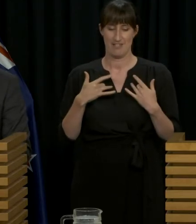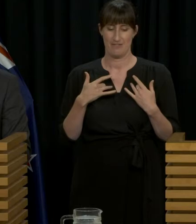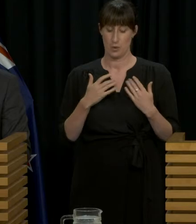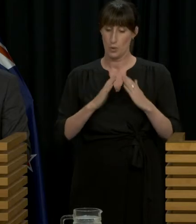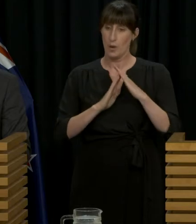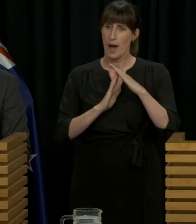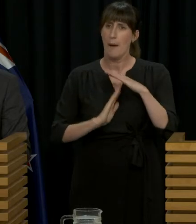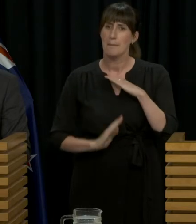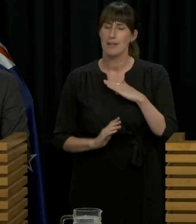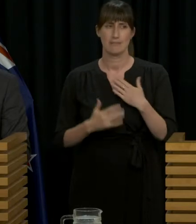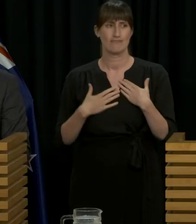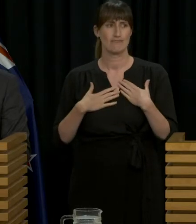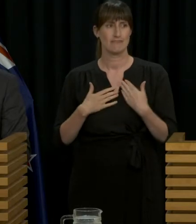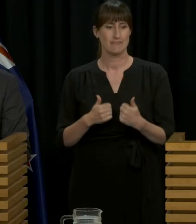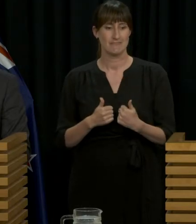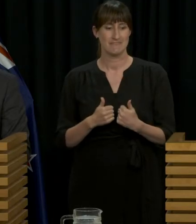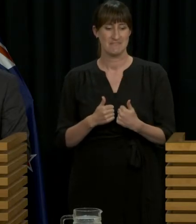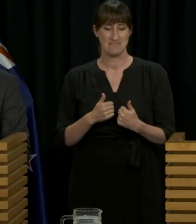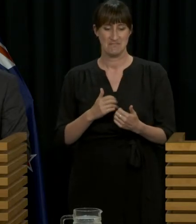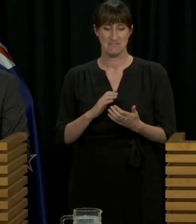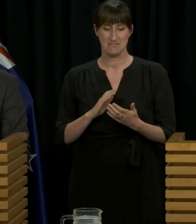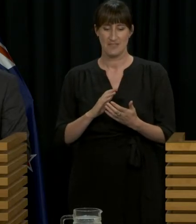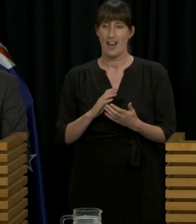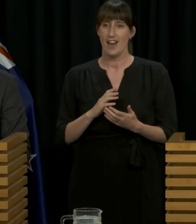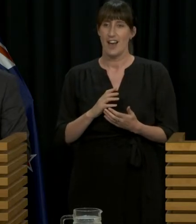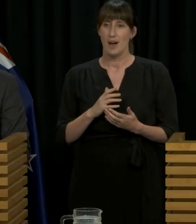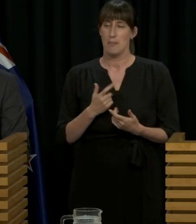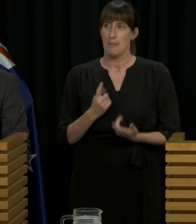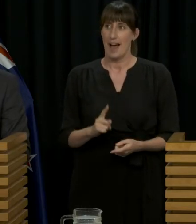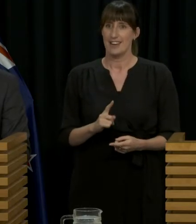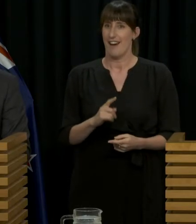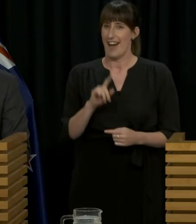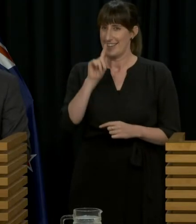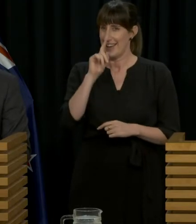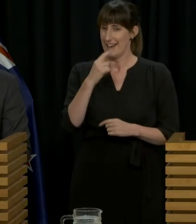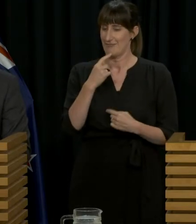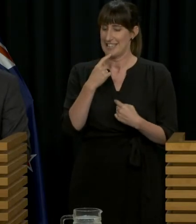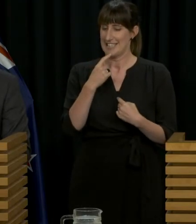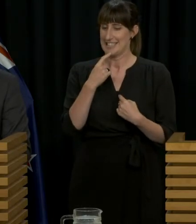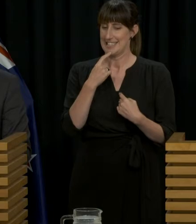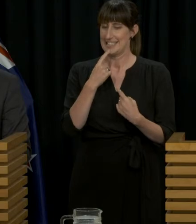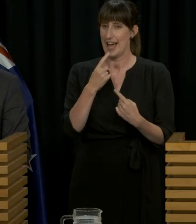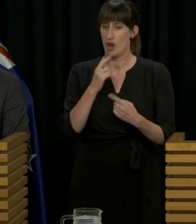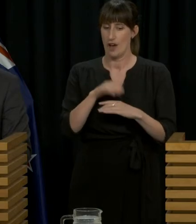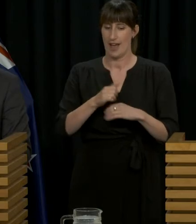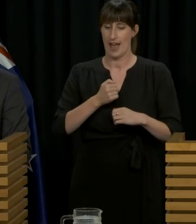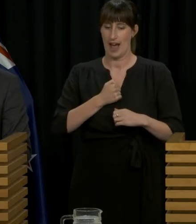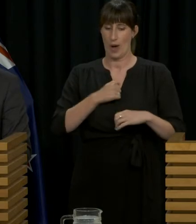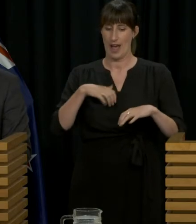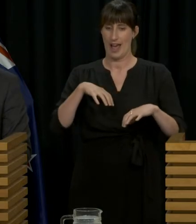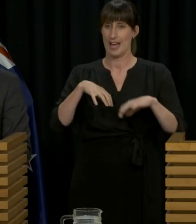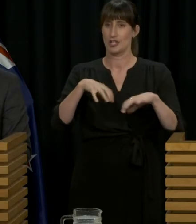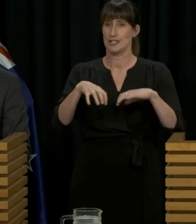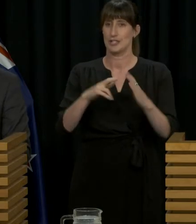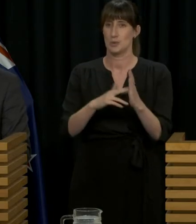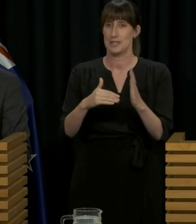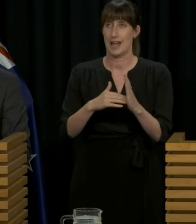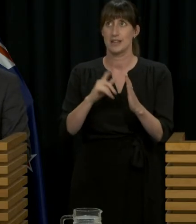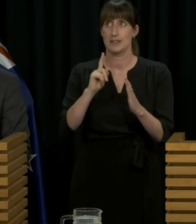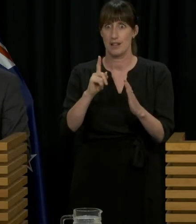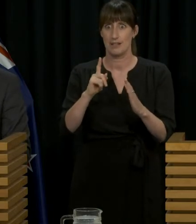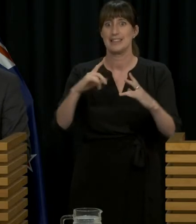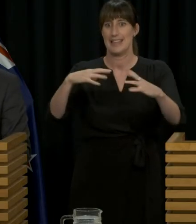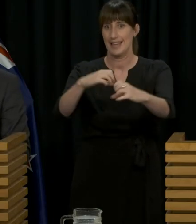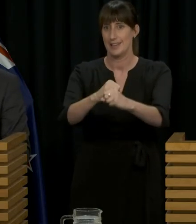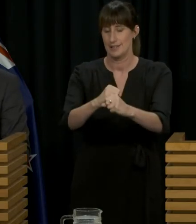reluctant to make any kind of judgment on New Zealand's response until this is all over, because I've very proud of